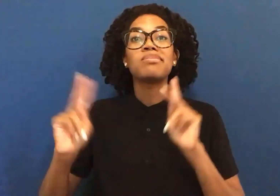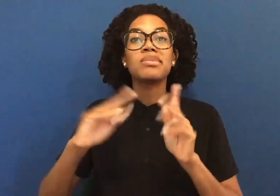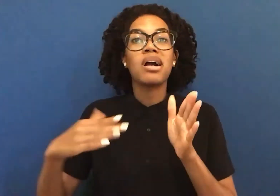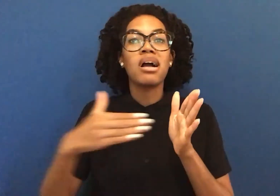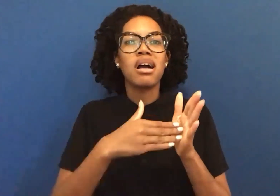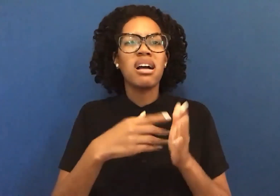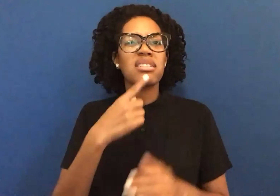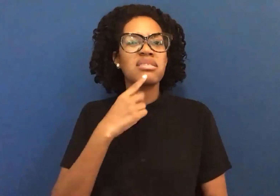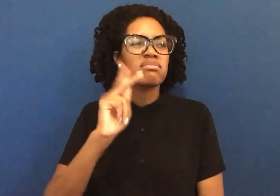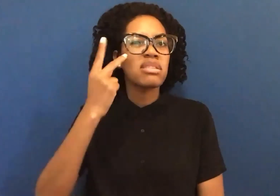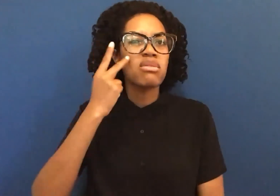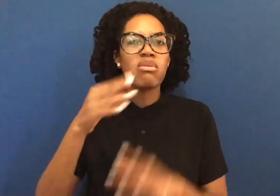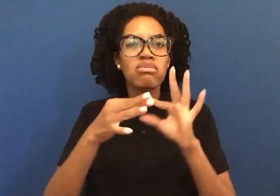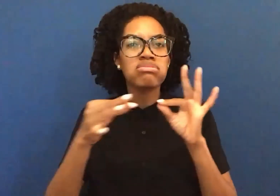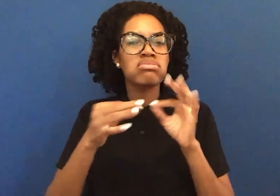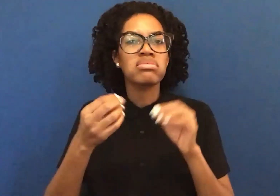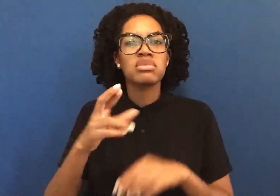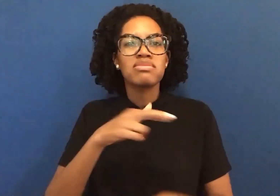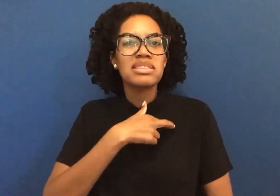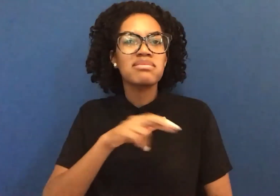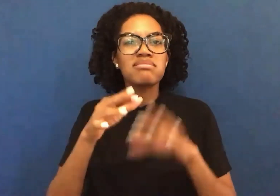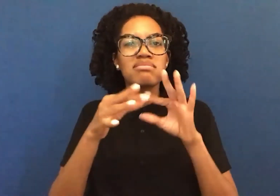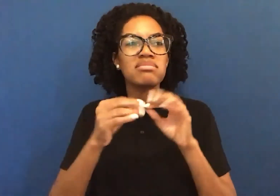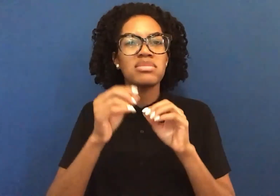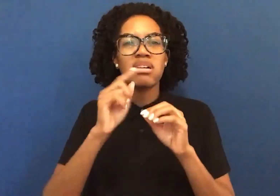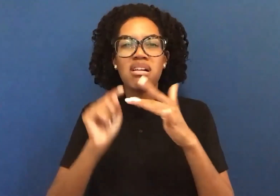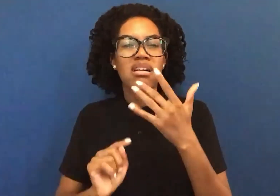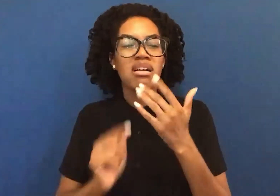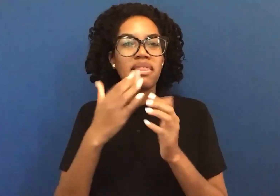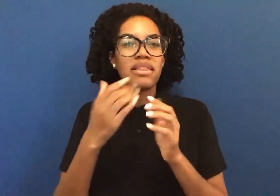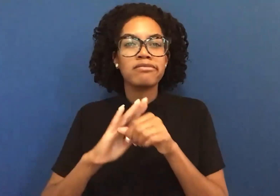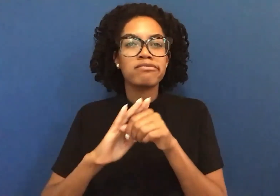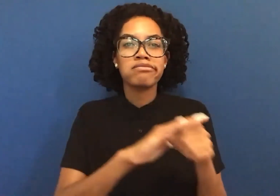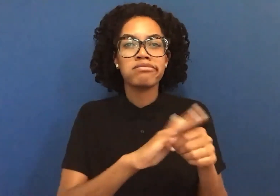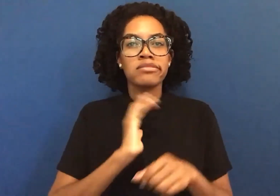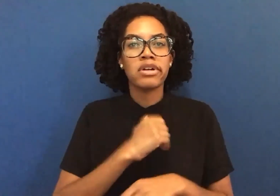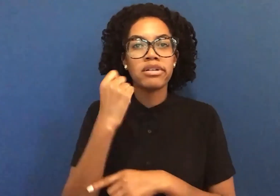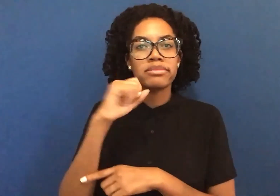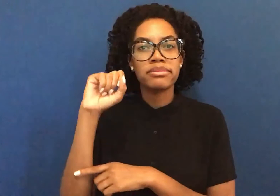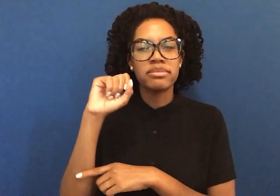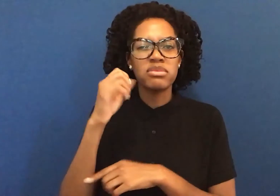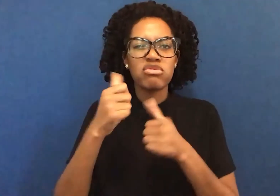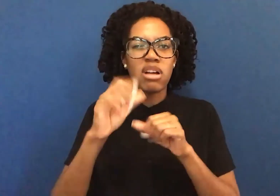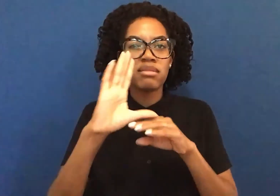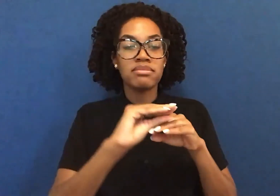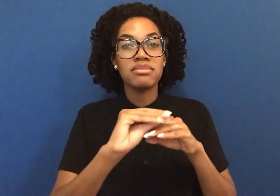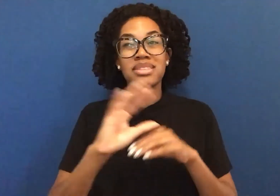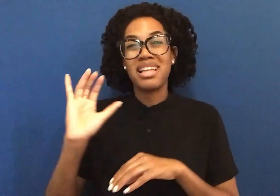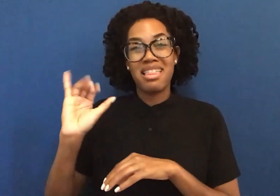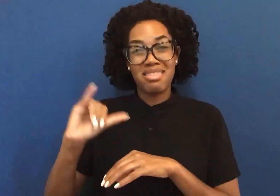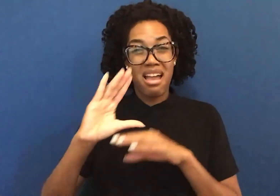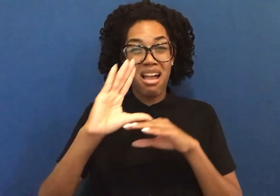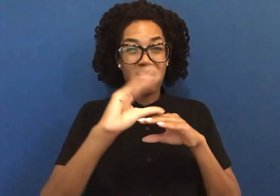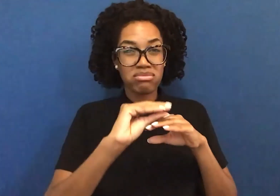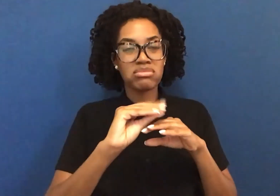and terms of art that cloud the original point and the greater good. This defensive and adversarial posture threatens health equity for all of